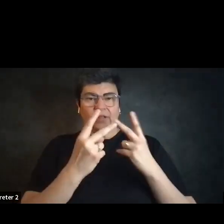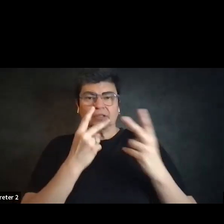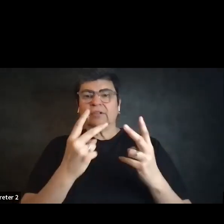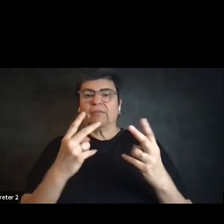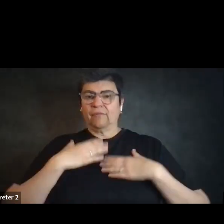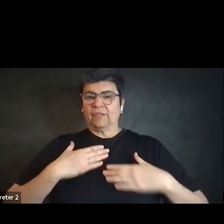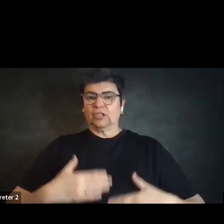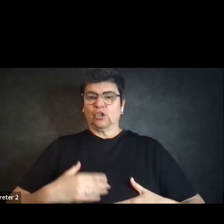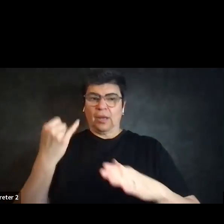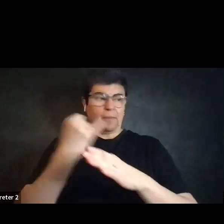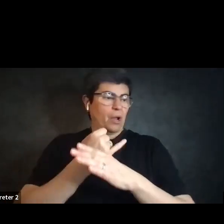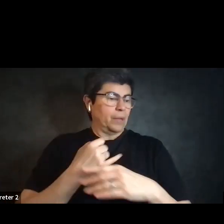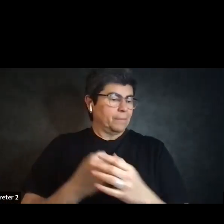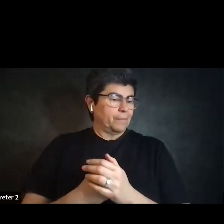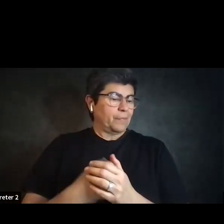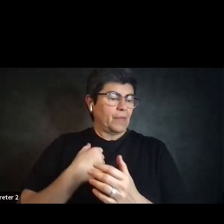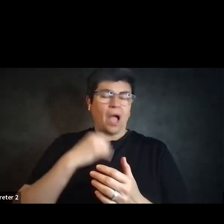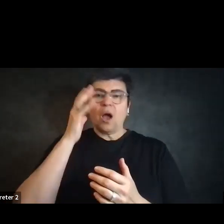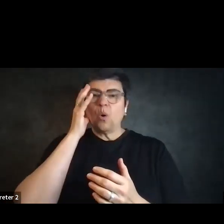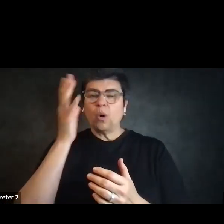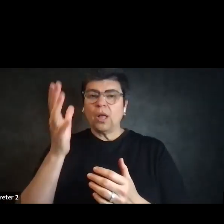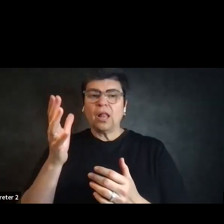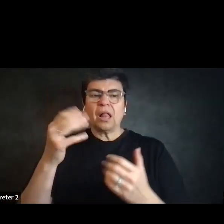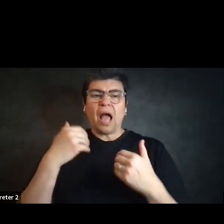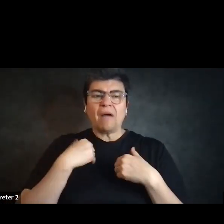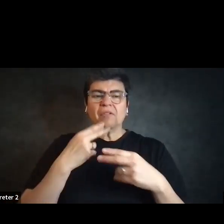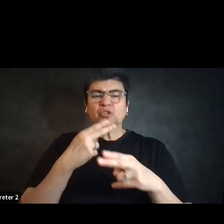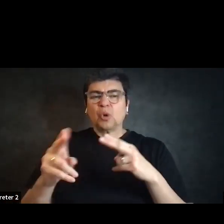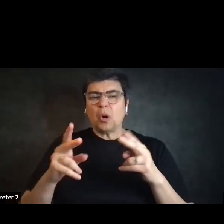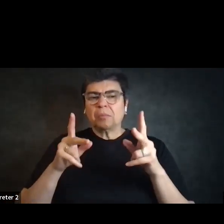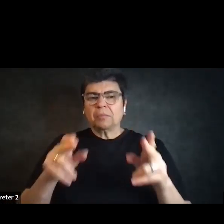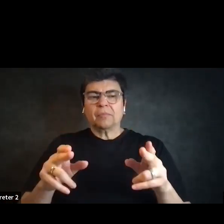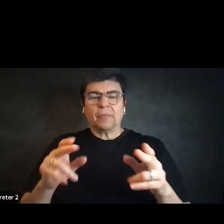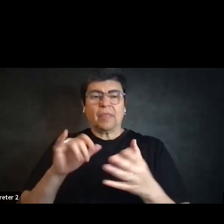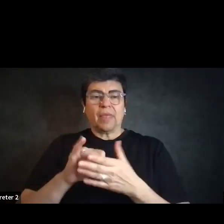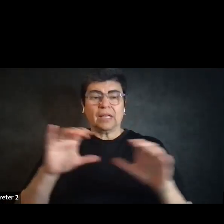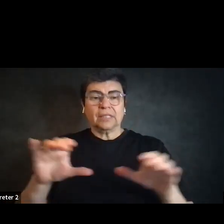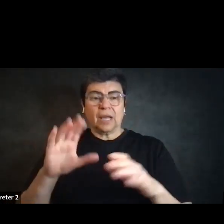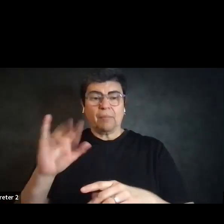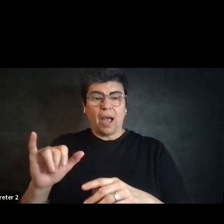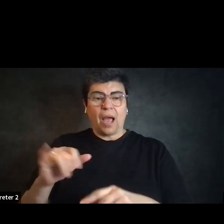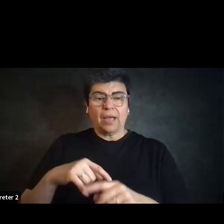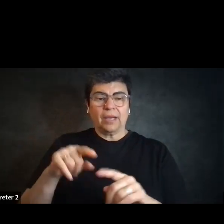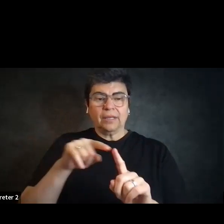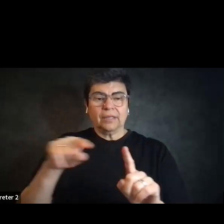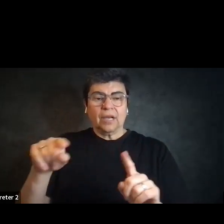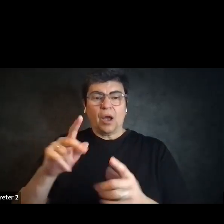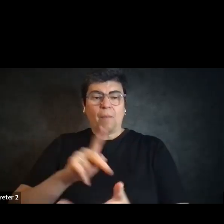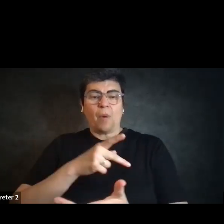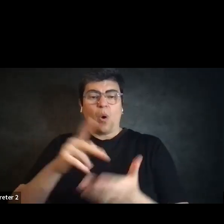impairment. And I'll just read out a very short excerpt, which was written by Pooja Premwar, the poet, and